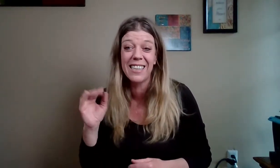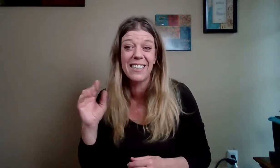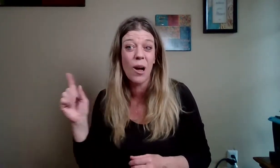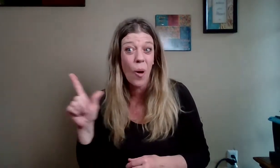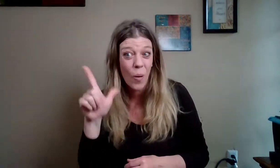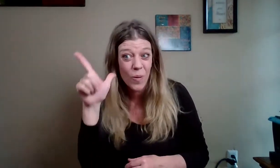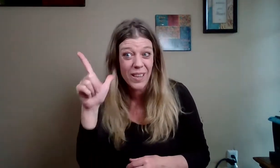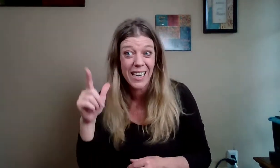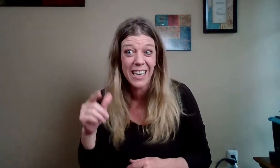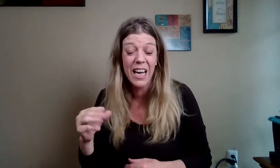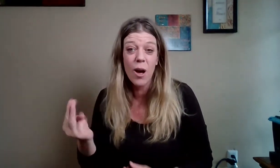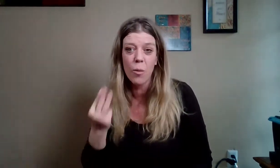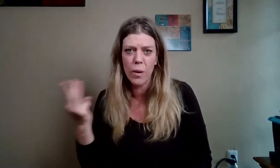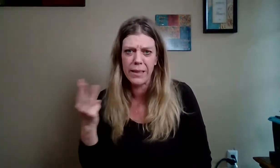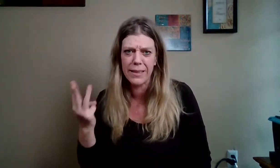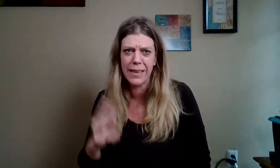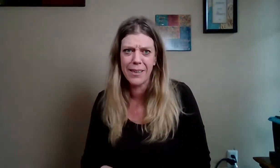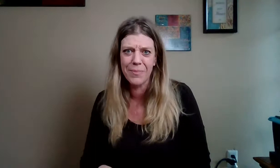is only Wednesday.